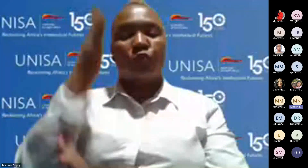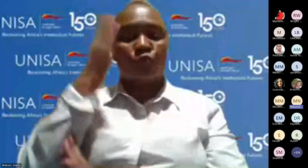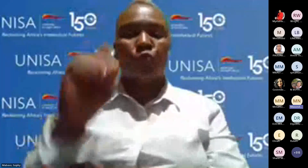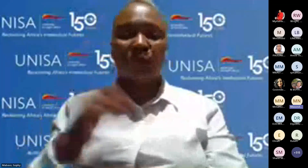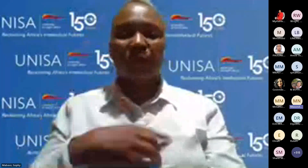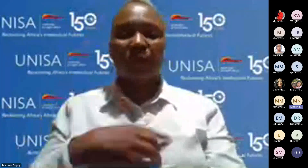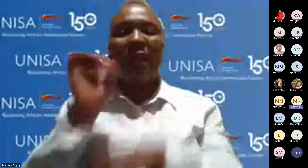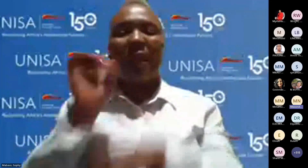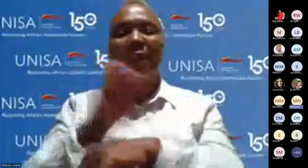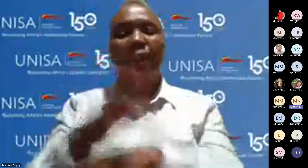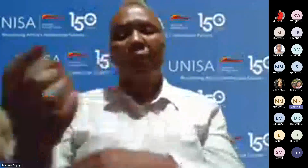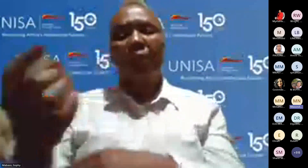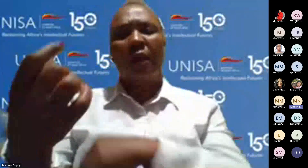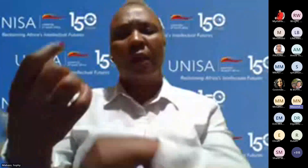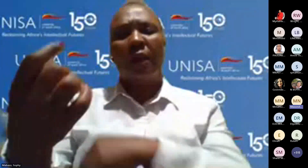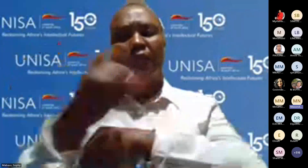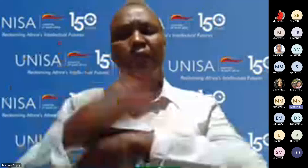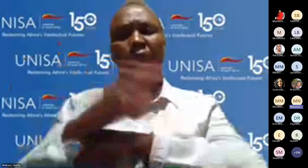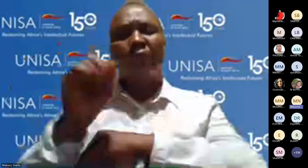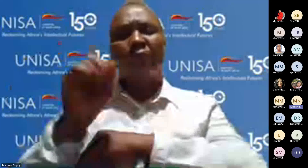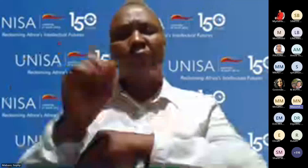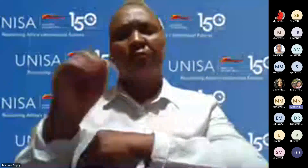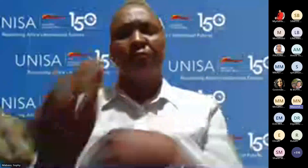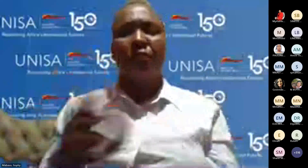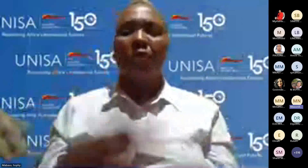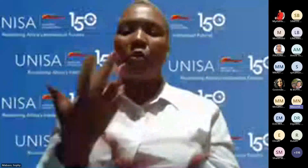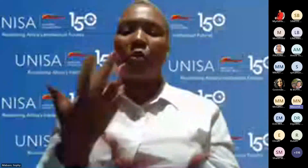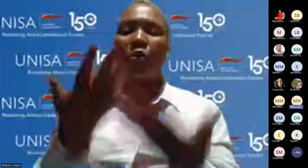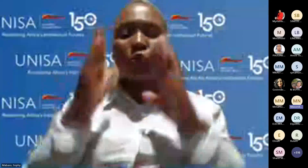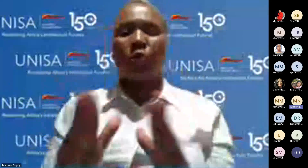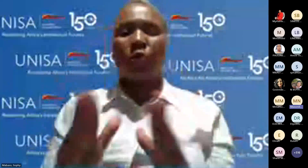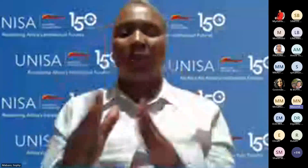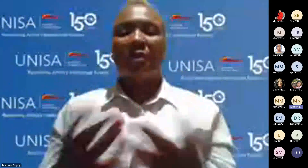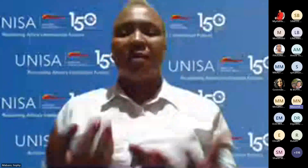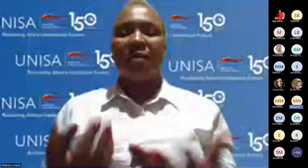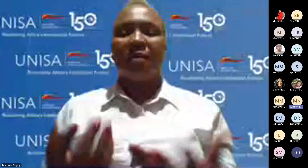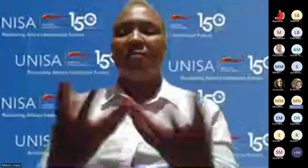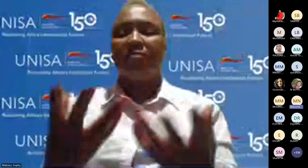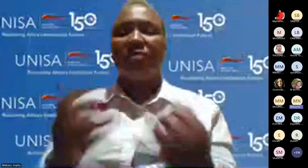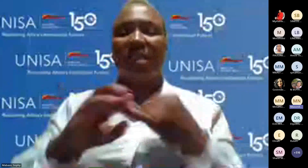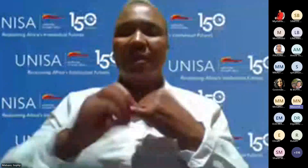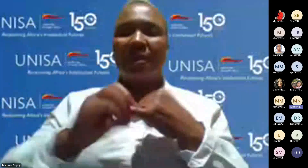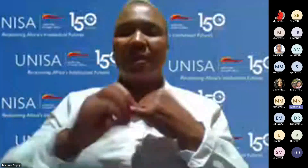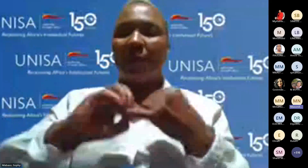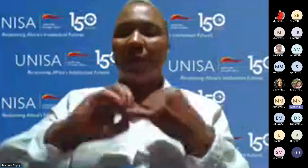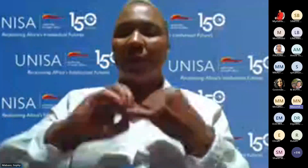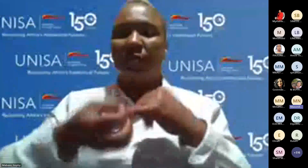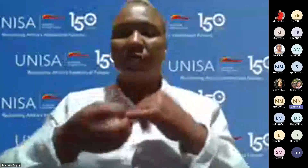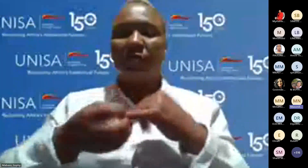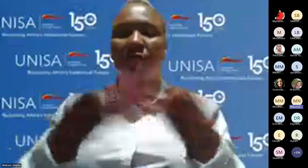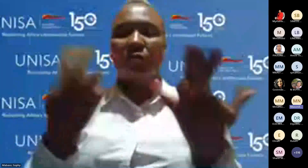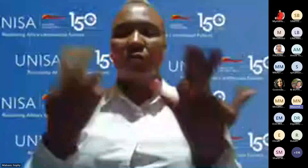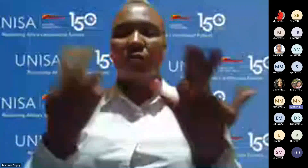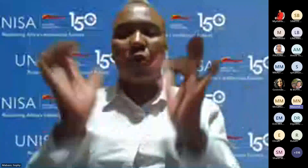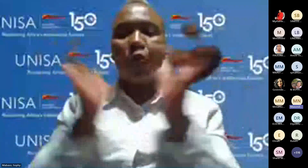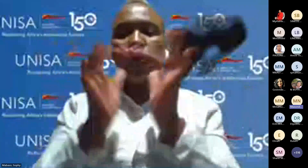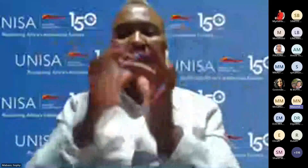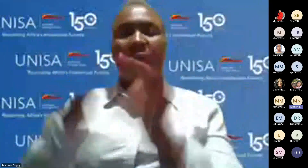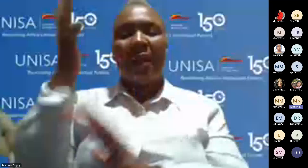give someone or students that has been trying to contact the lecturers, but then